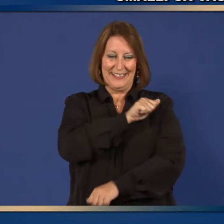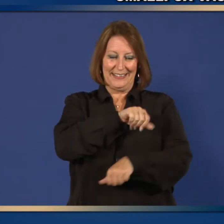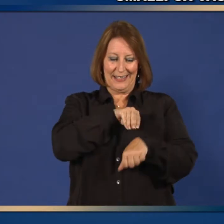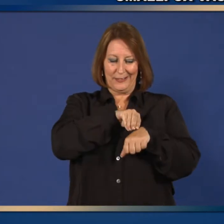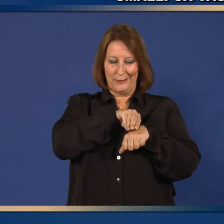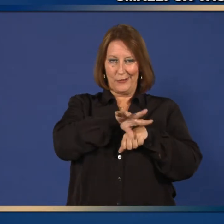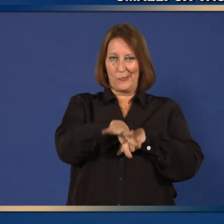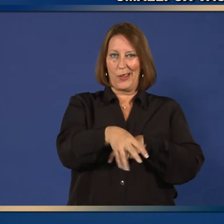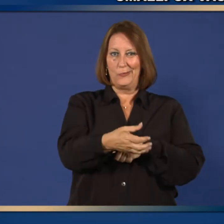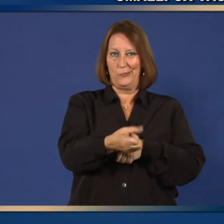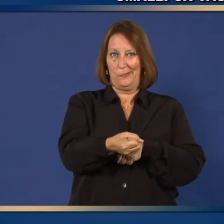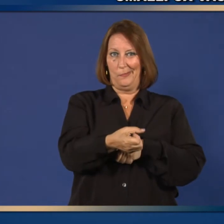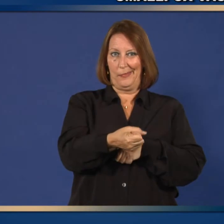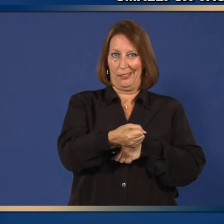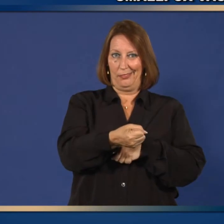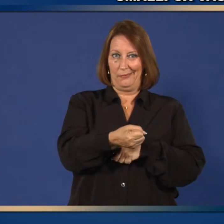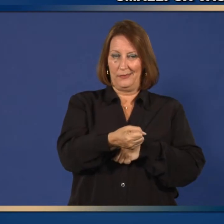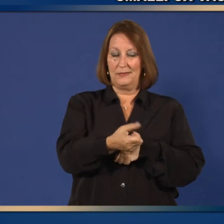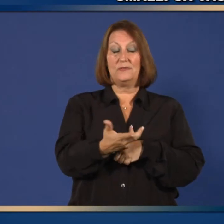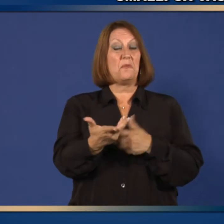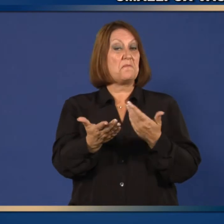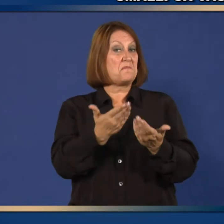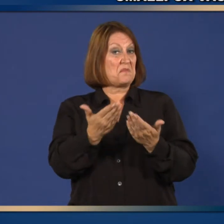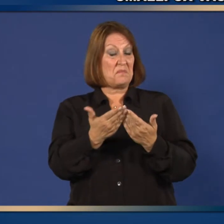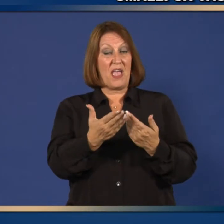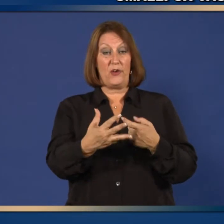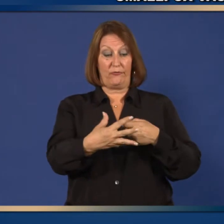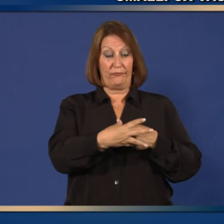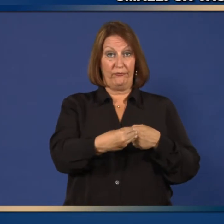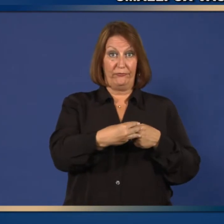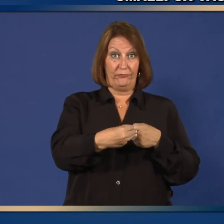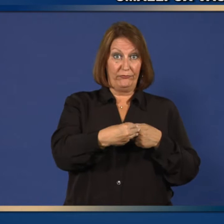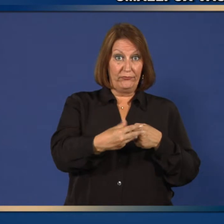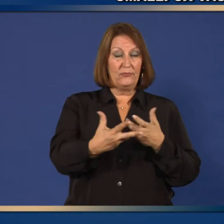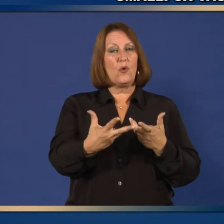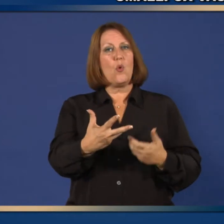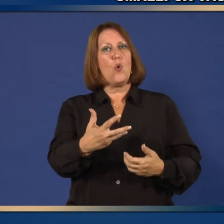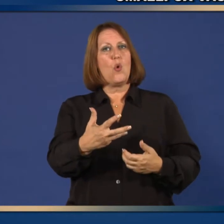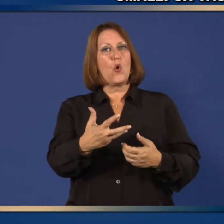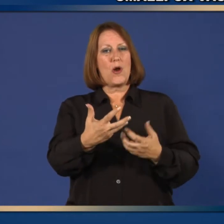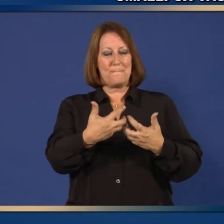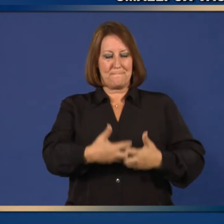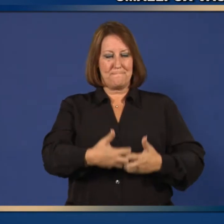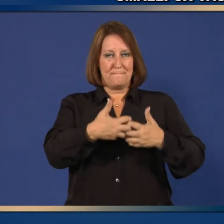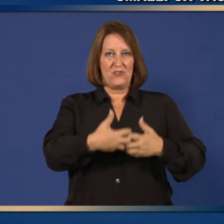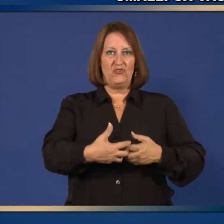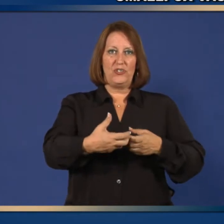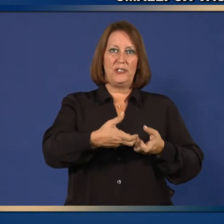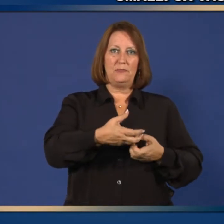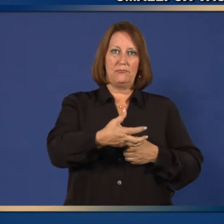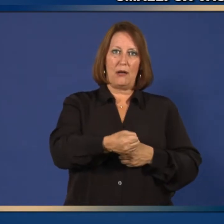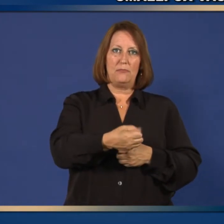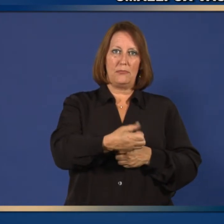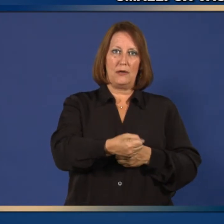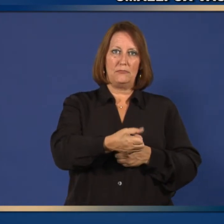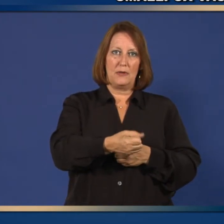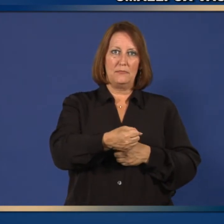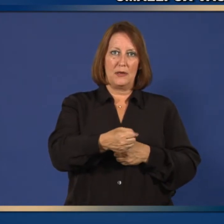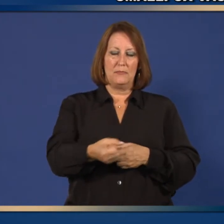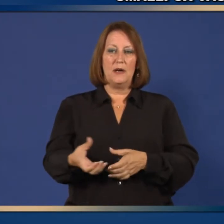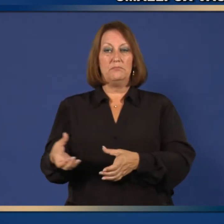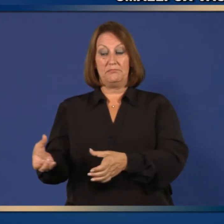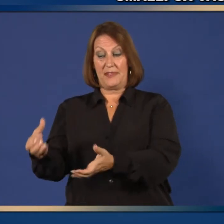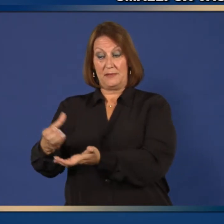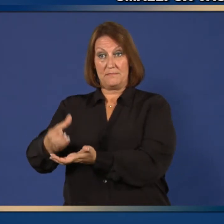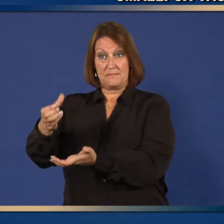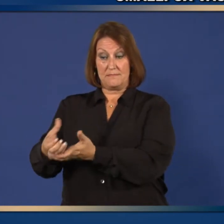milk. It is not known if smallpox vaccine virus or antibodies can